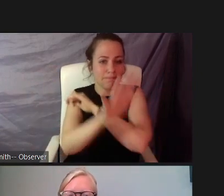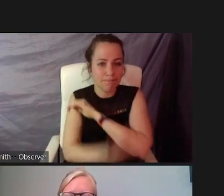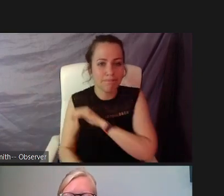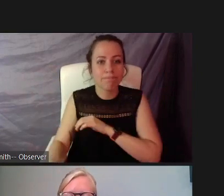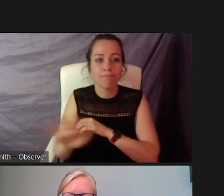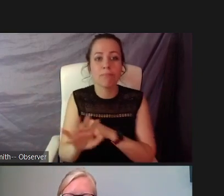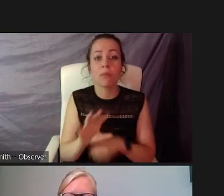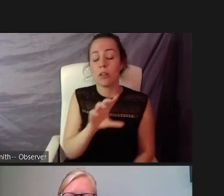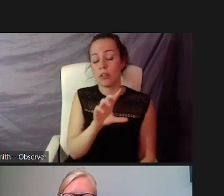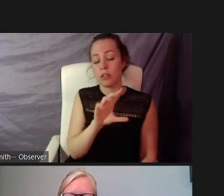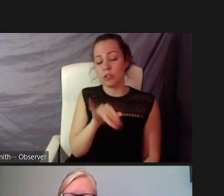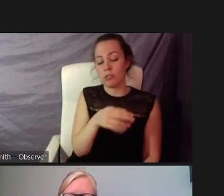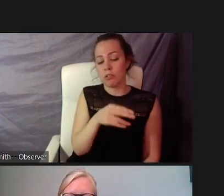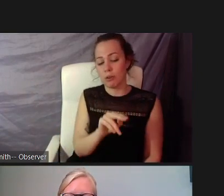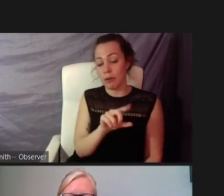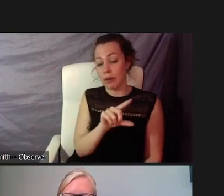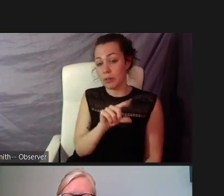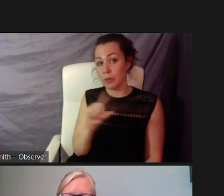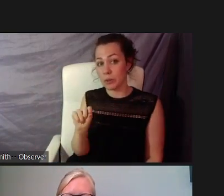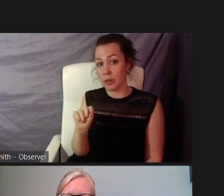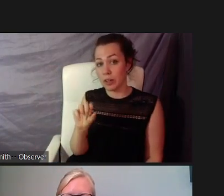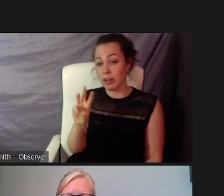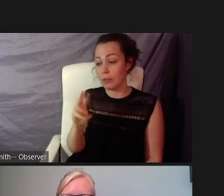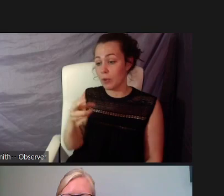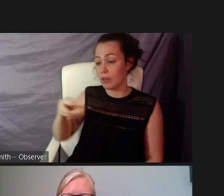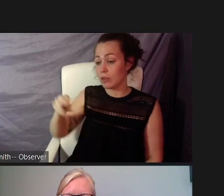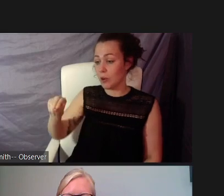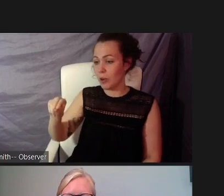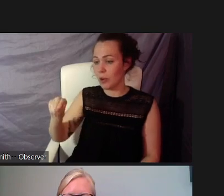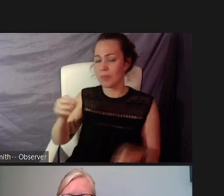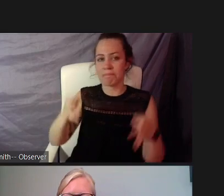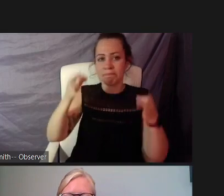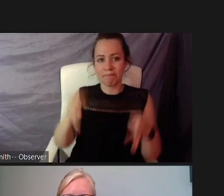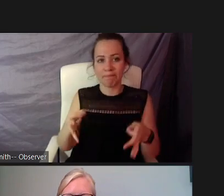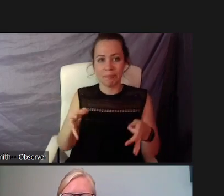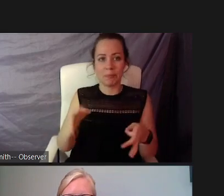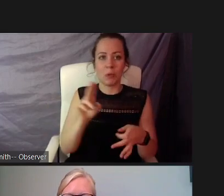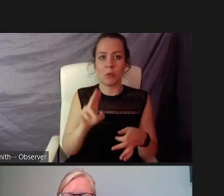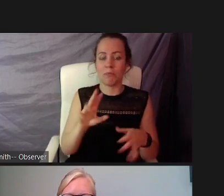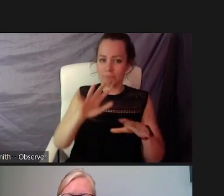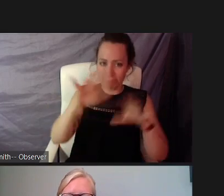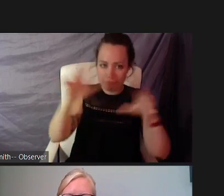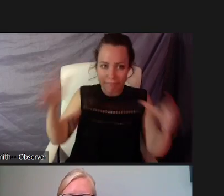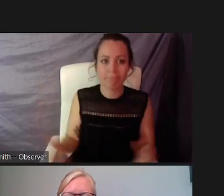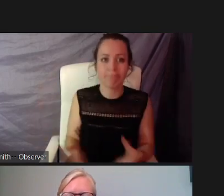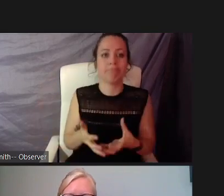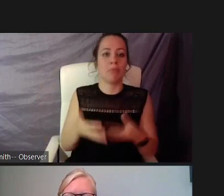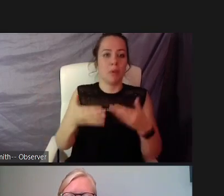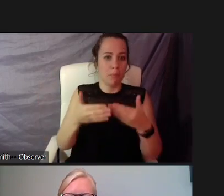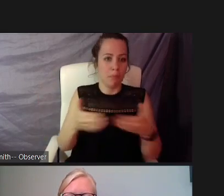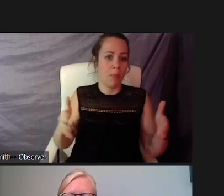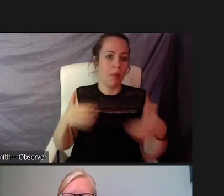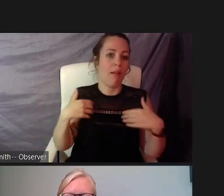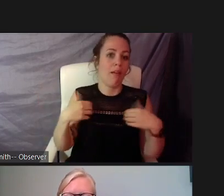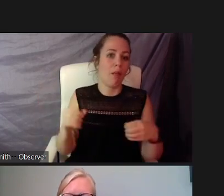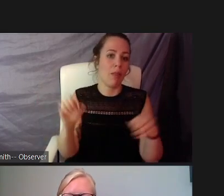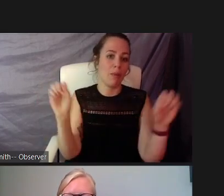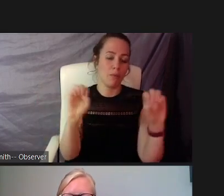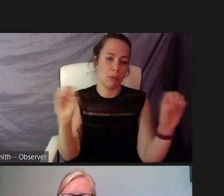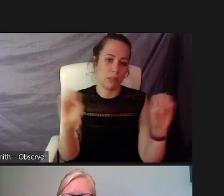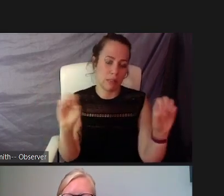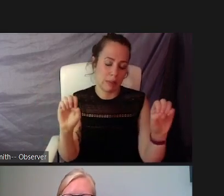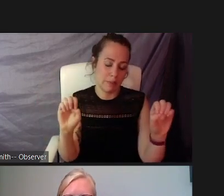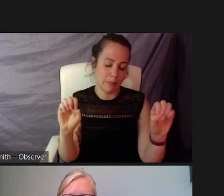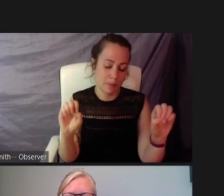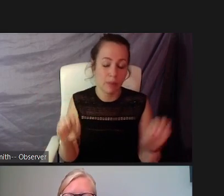have declared as a public health of emergency. And for this outbreak, we know that we are